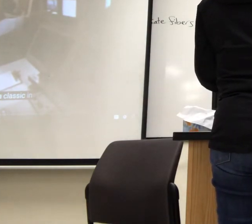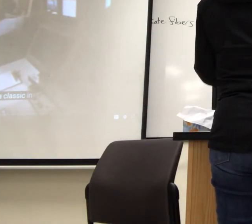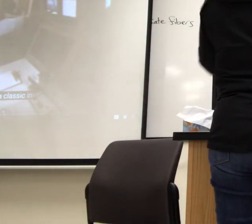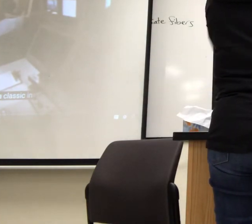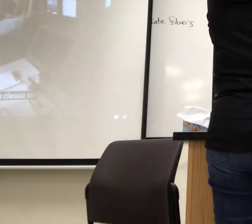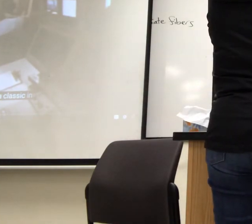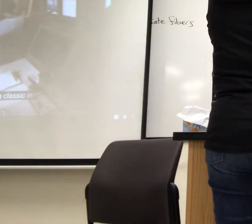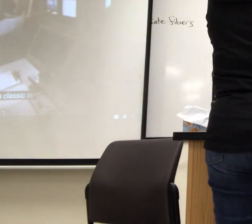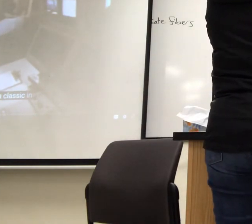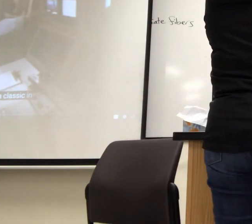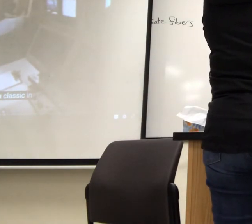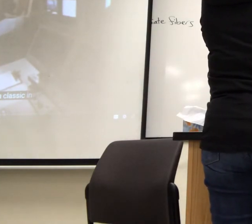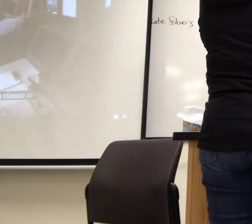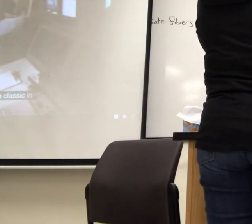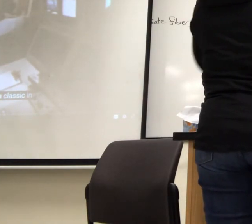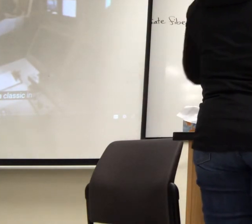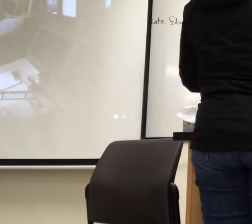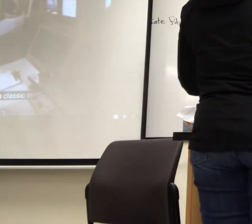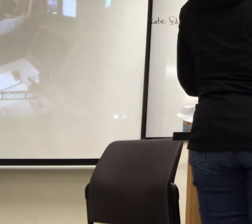Sam. Yeah.